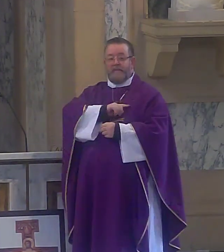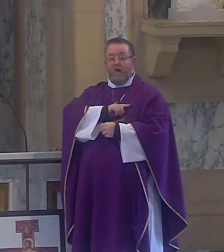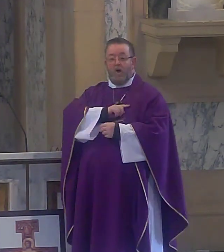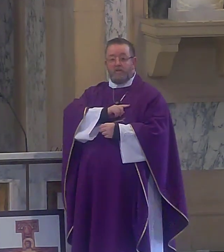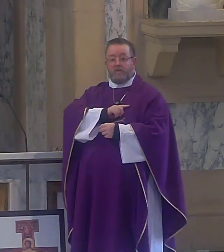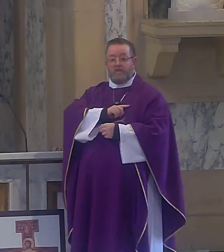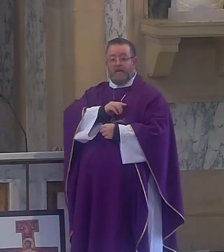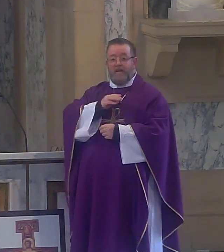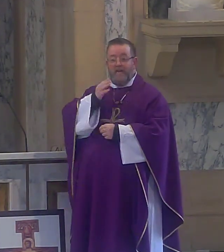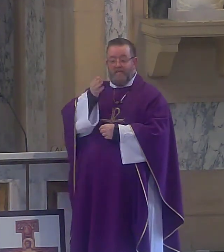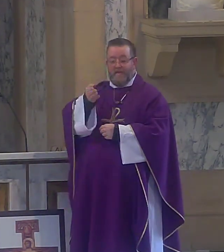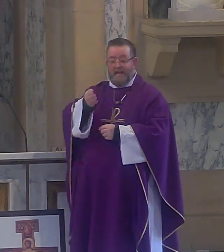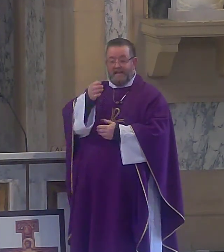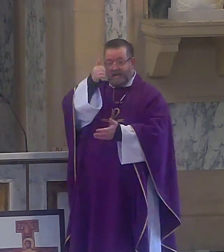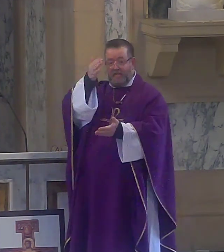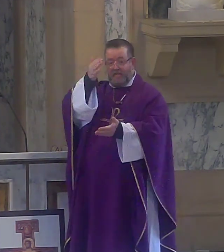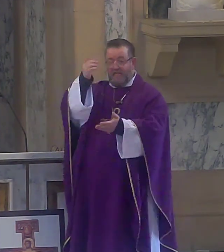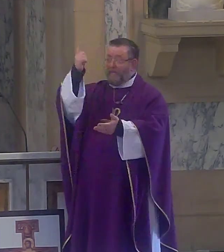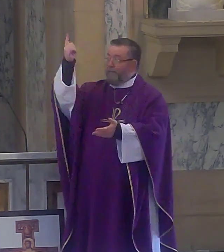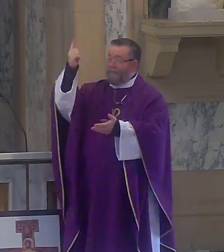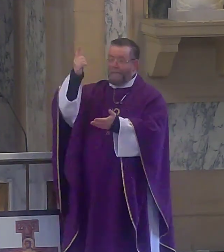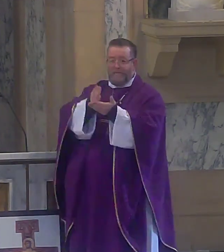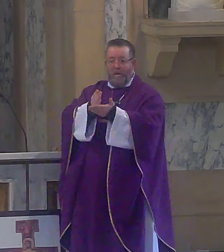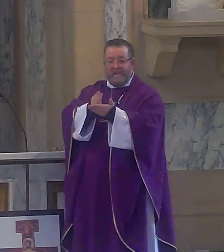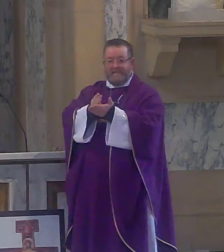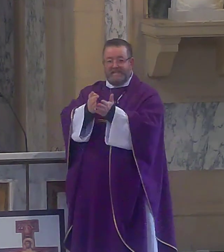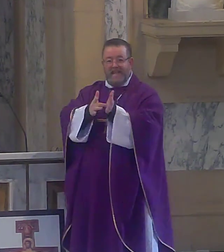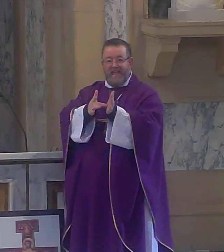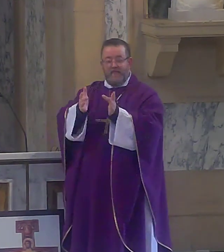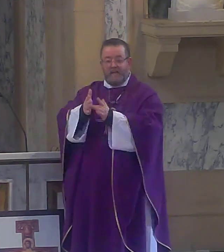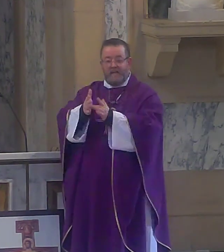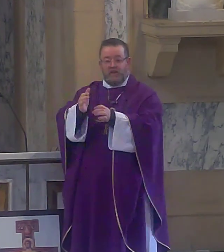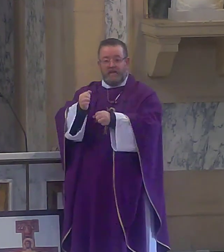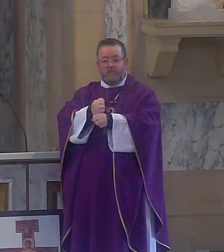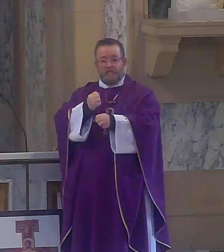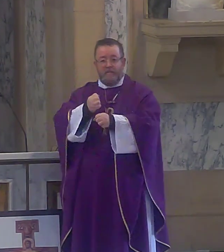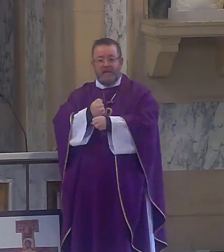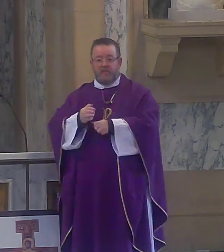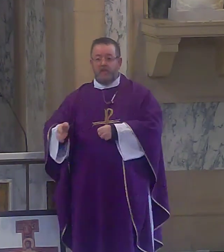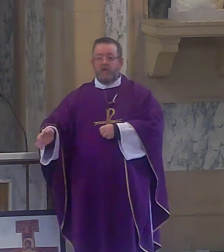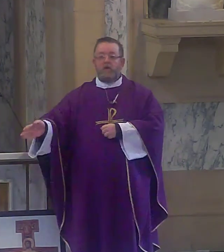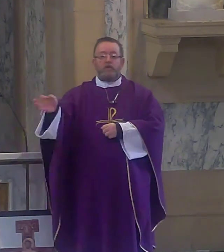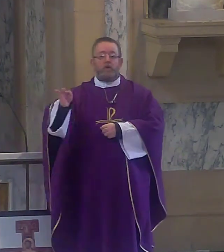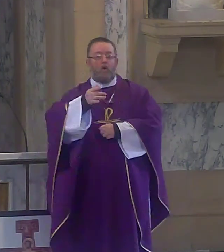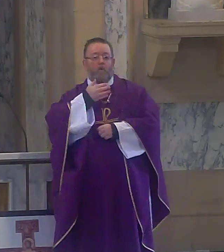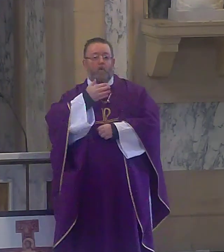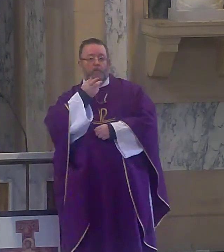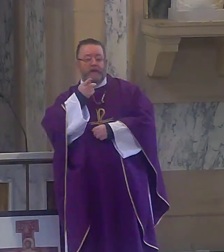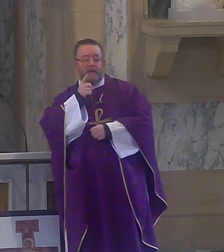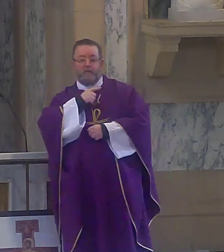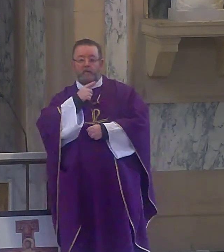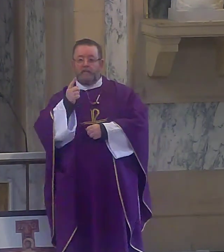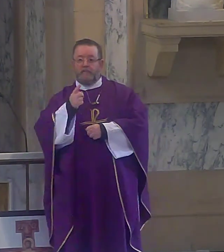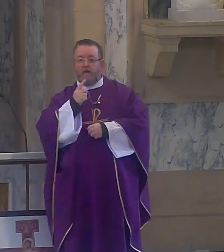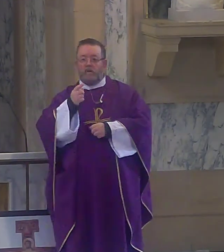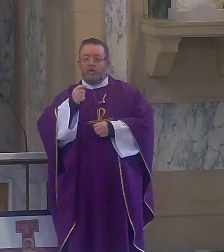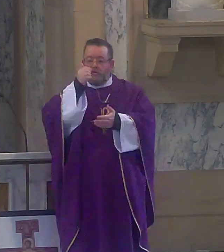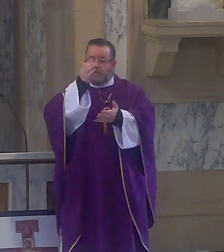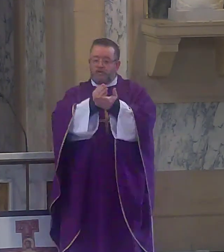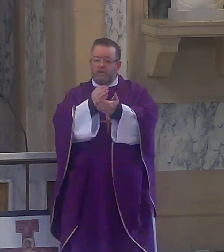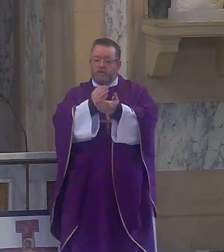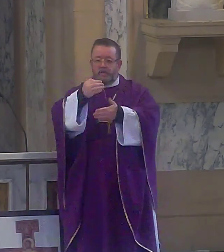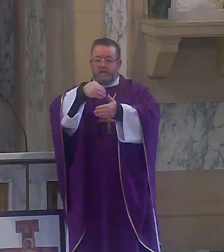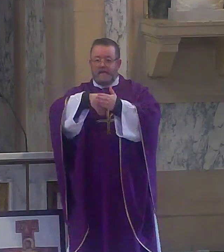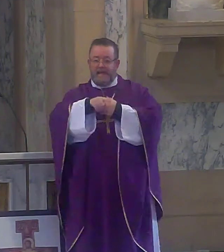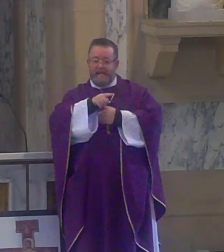because that's the promise that jesus makes to all people who